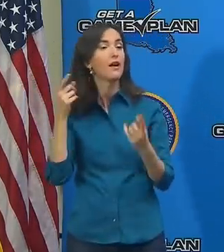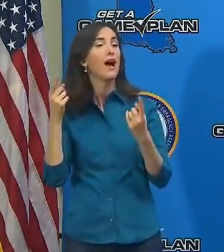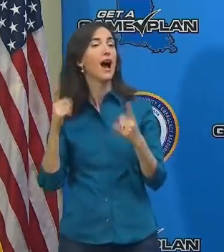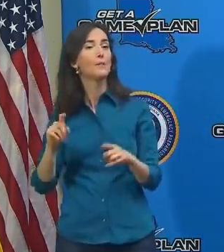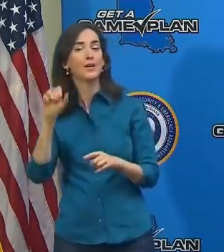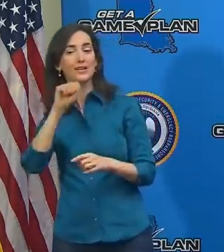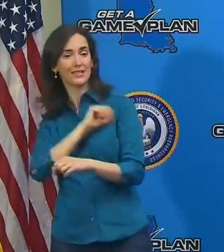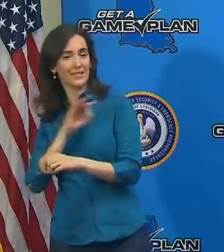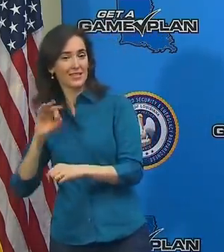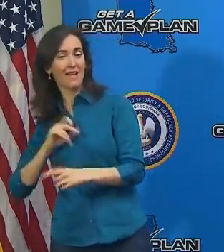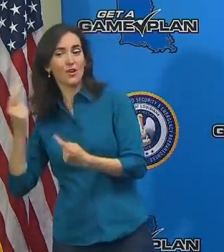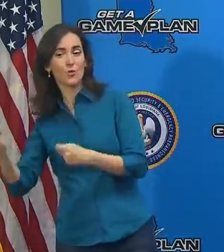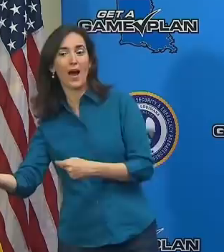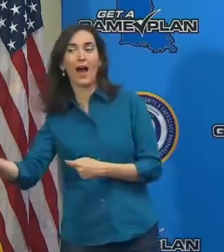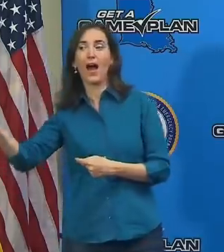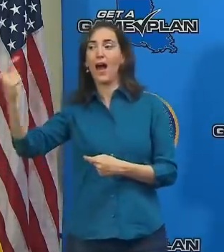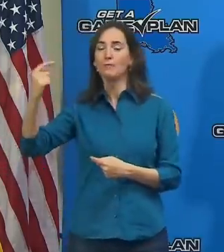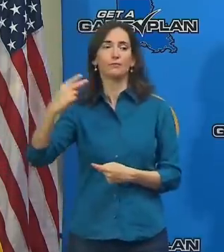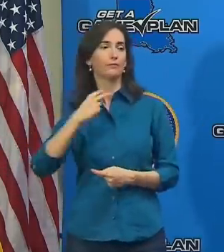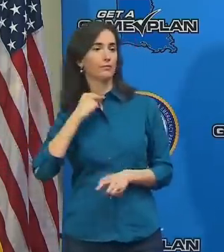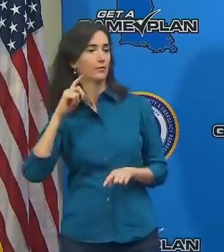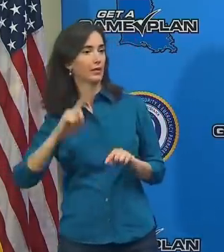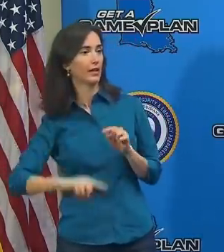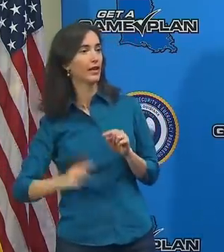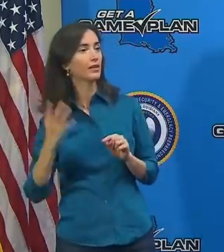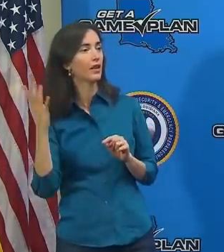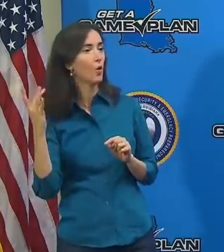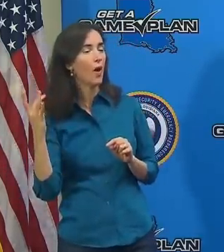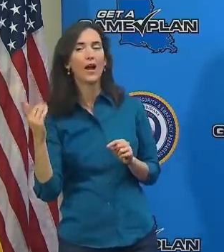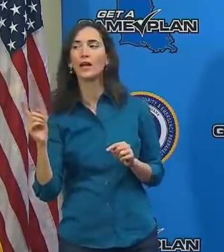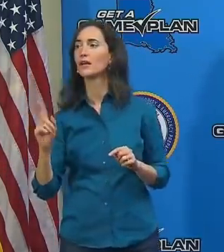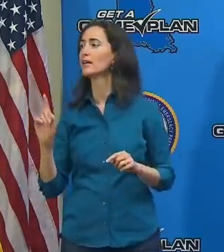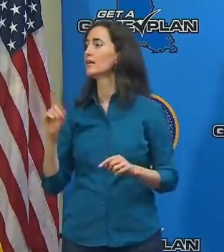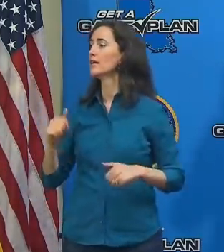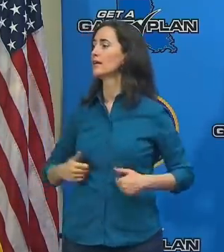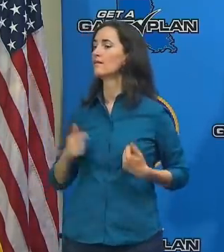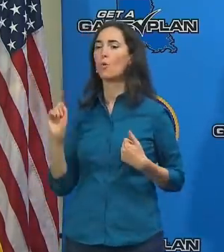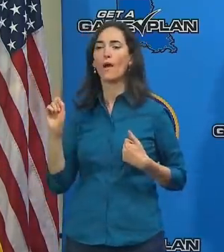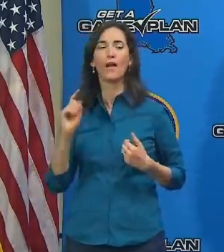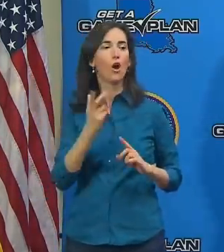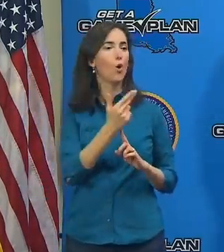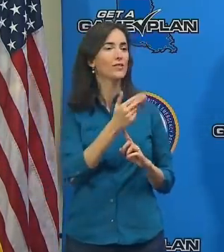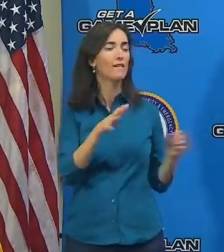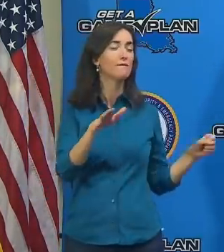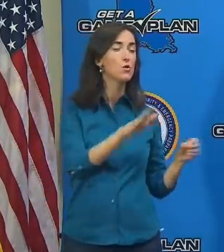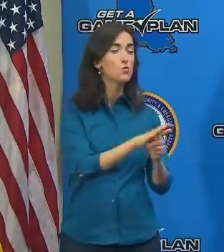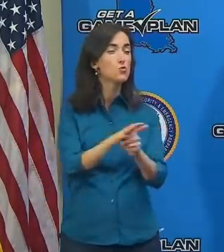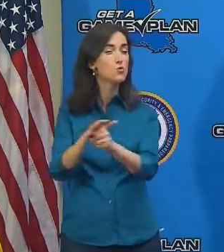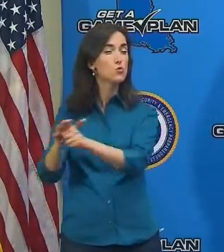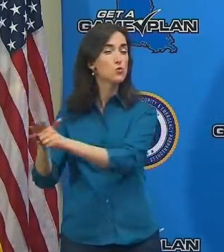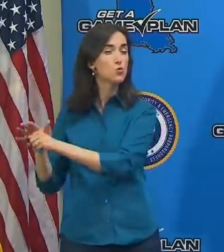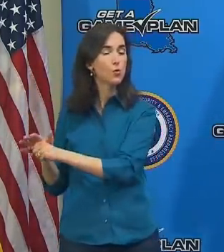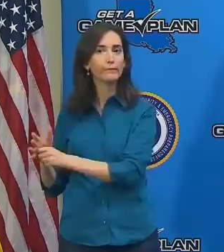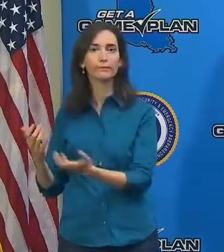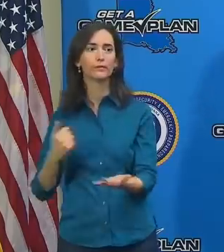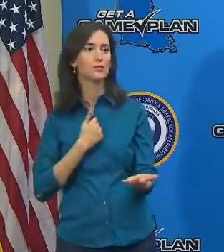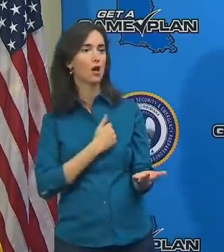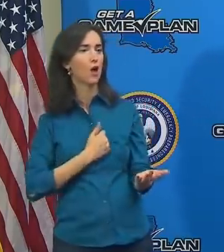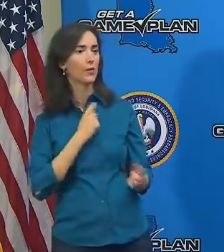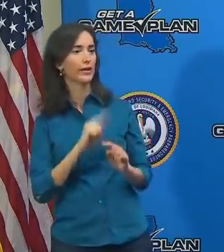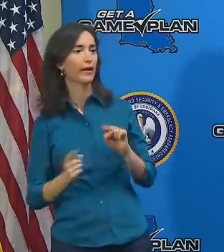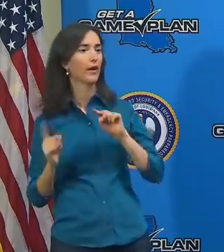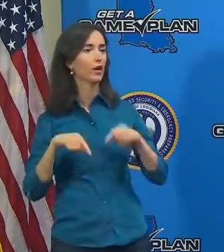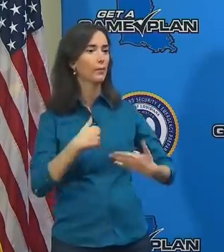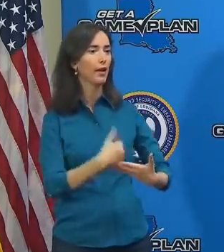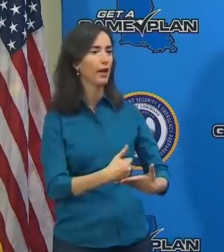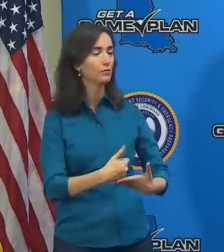to get in and because they didn't have any place to stay. There wasn't a hotel room open anywhere. And so that was a